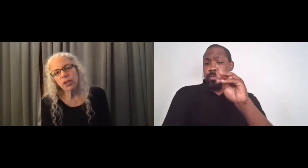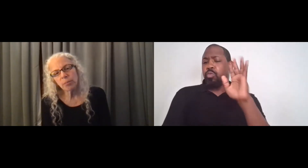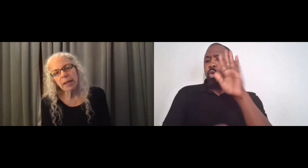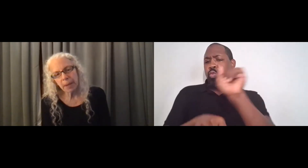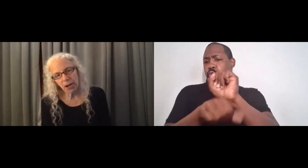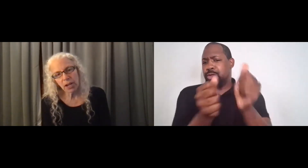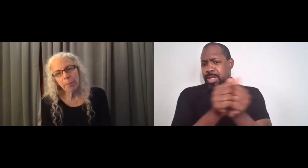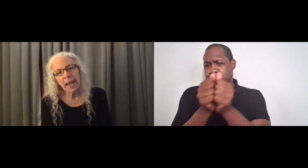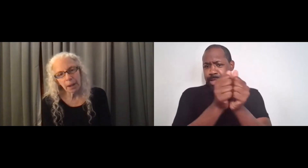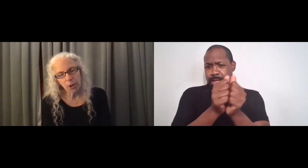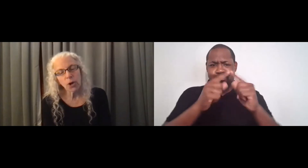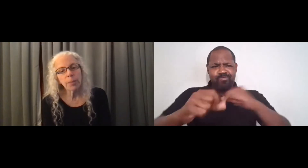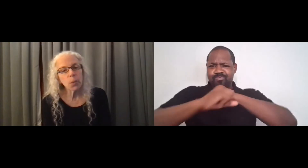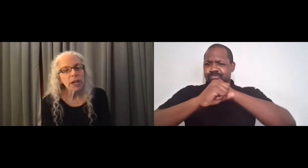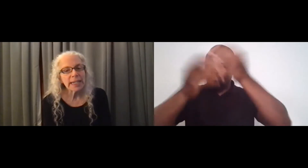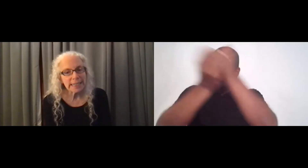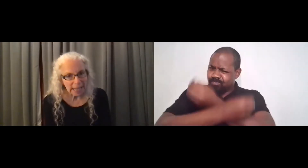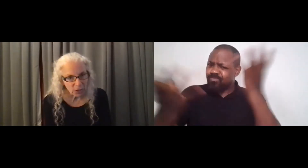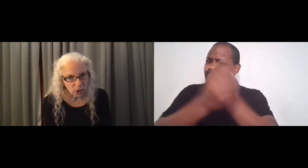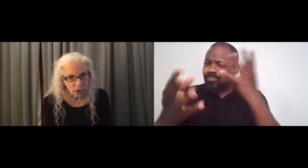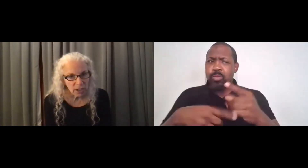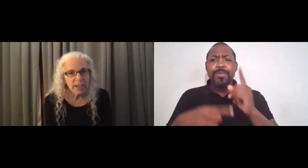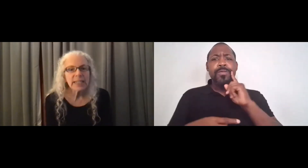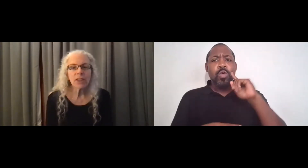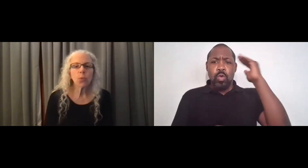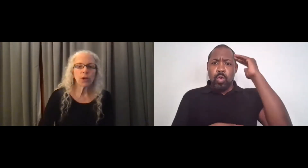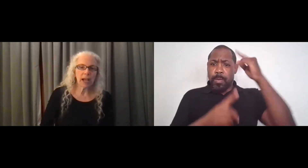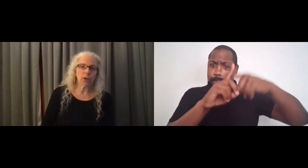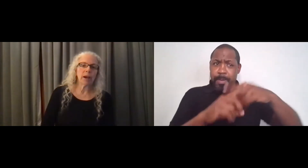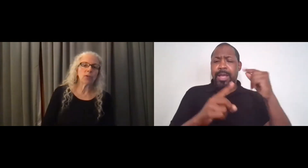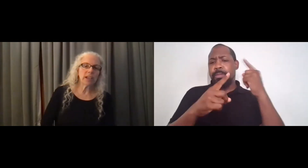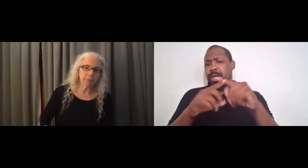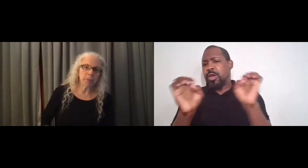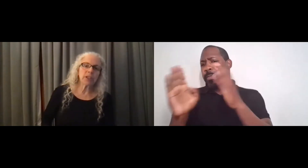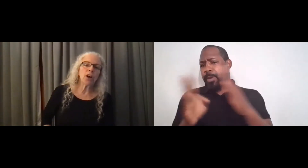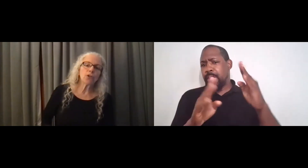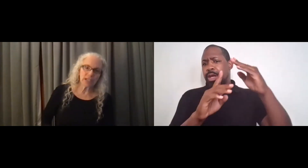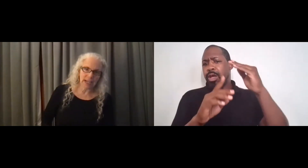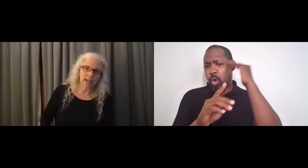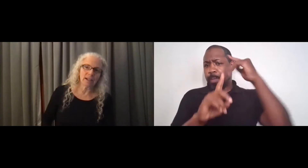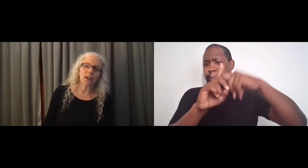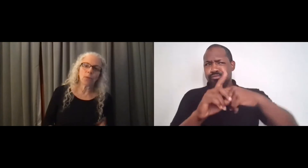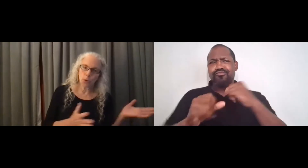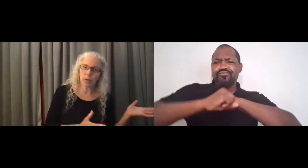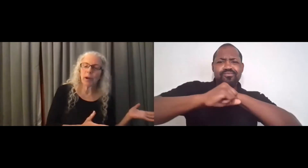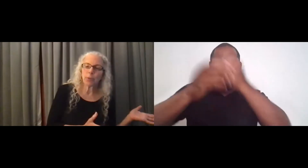Mike Bear and Pam are going to be working together to get the word out about deaf people, to understand more about